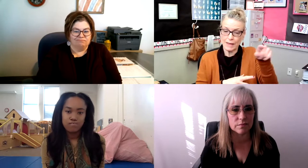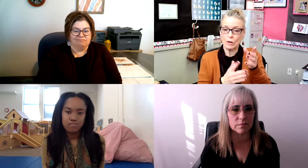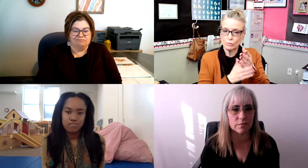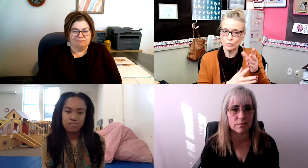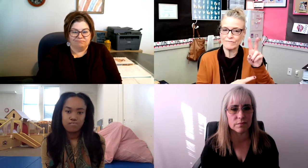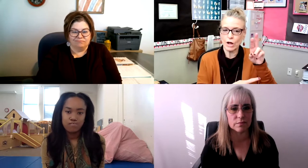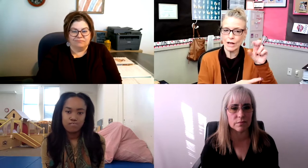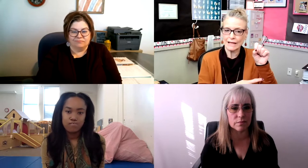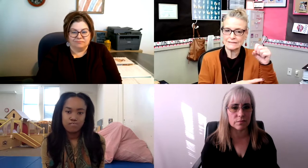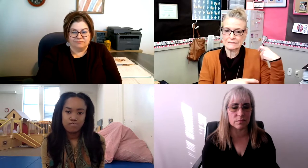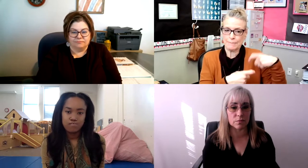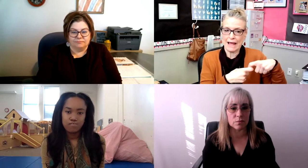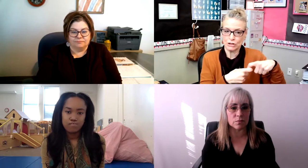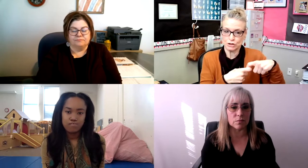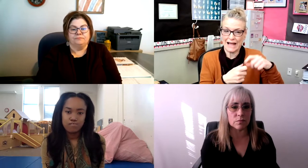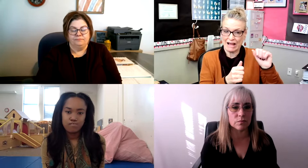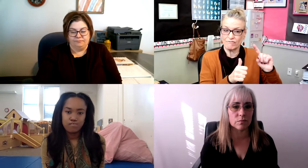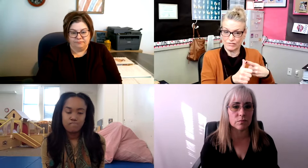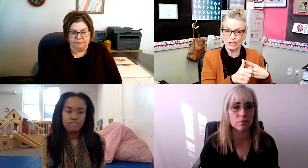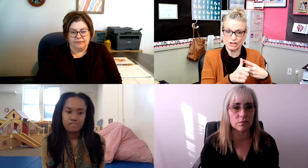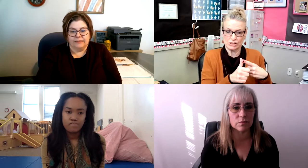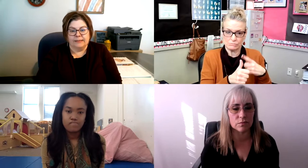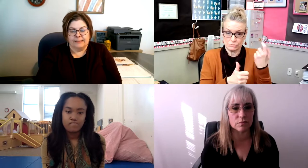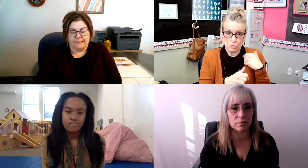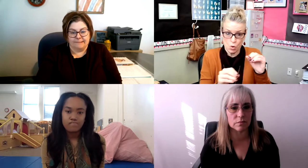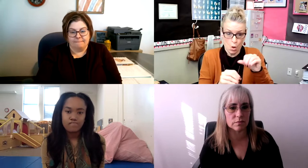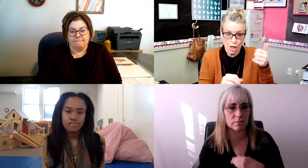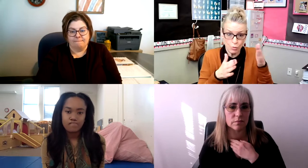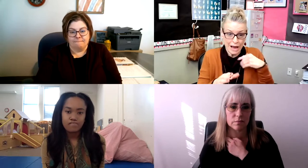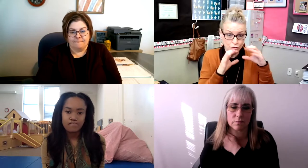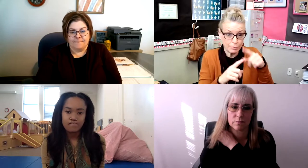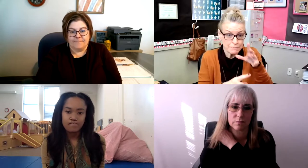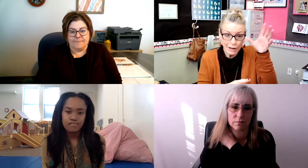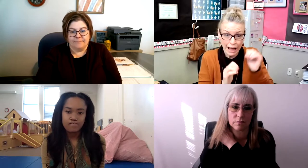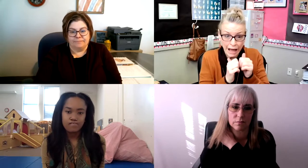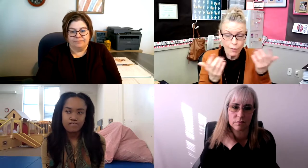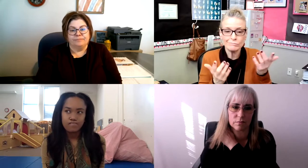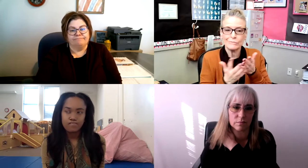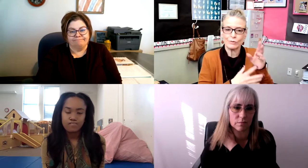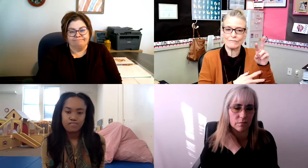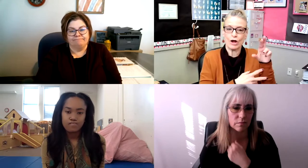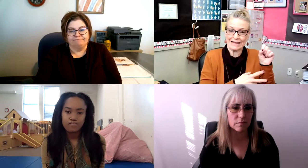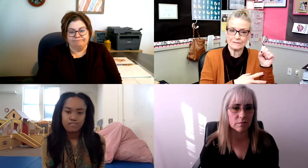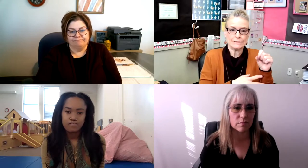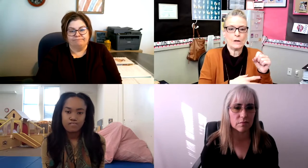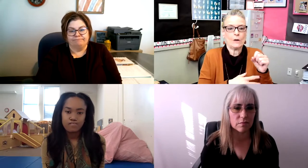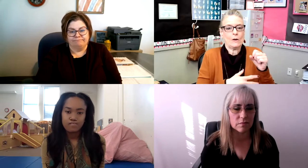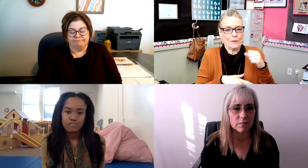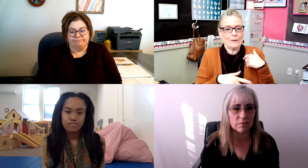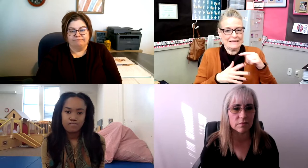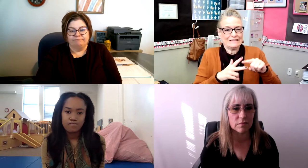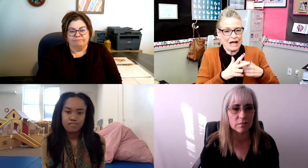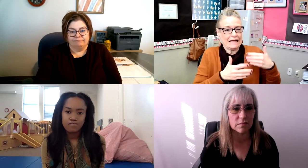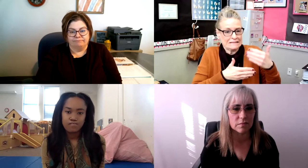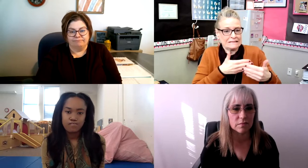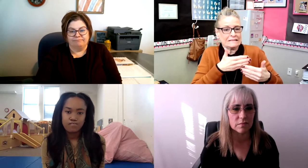English. And I communicated with them through the Spanish video relay service. At the time, there was no other way to